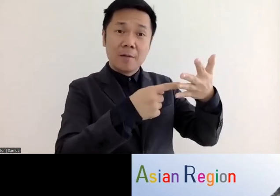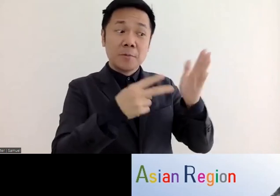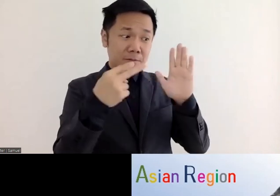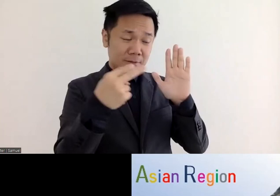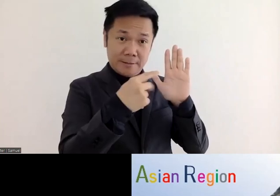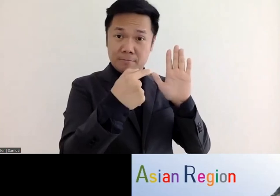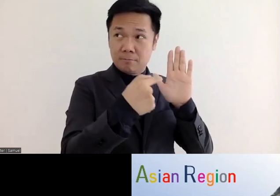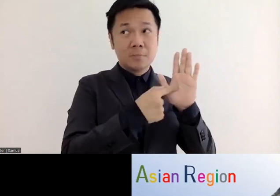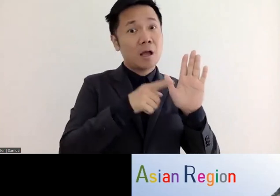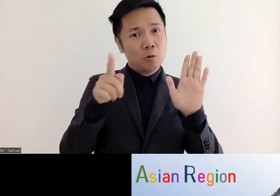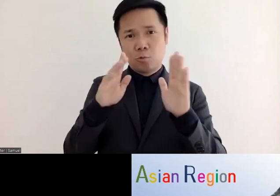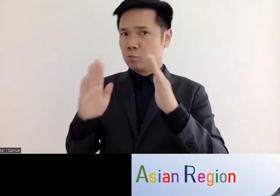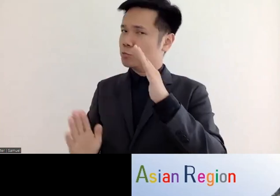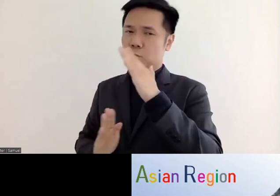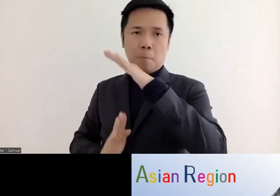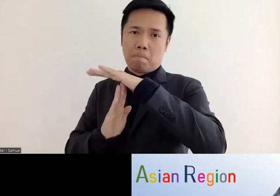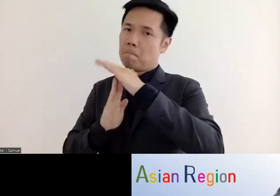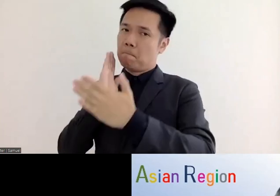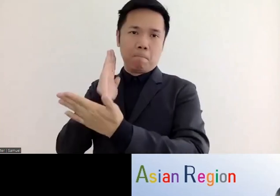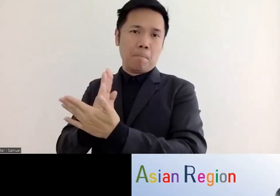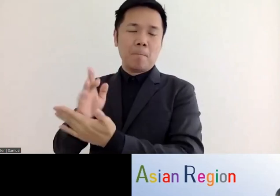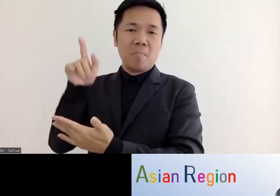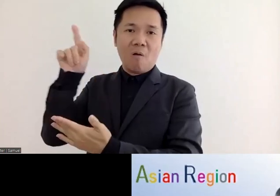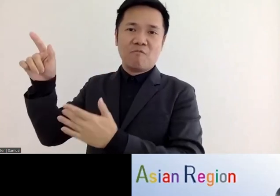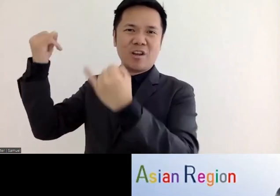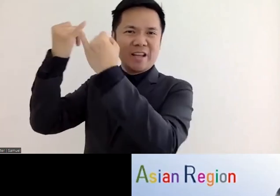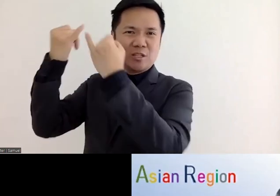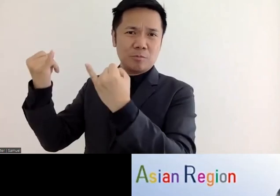For example, the mechanism on how to release a